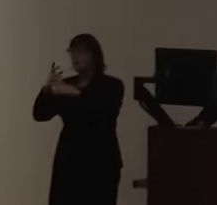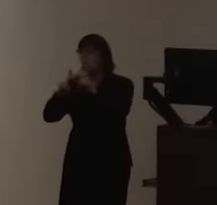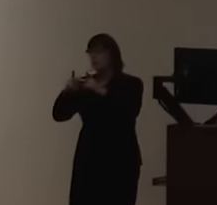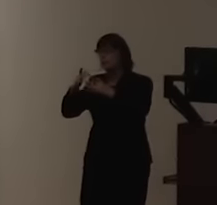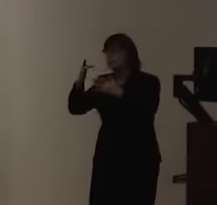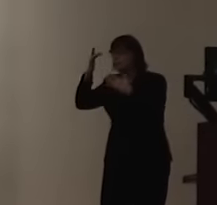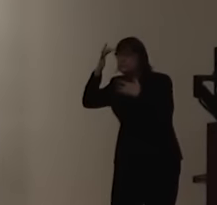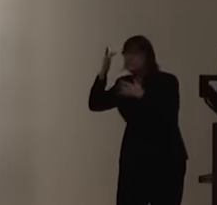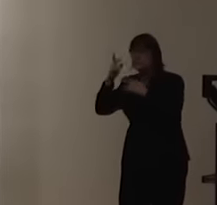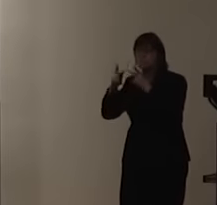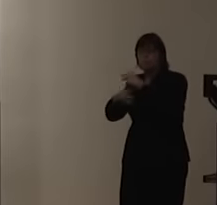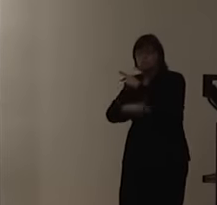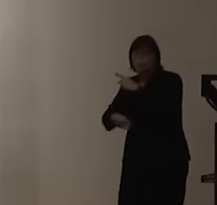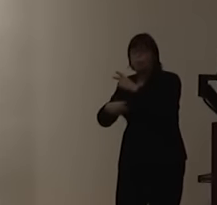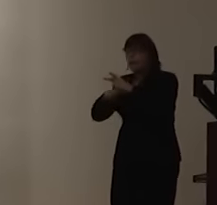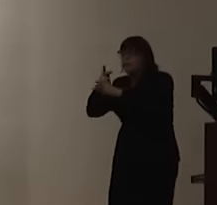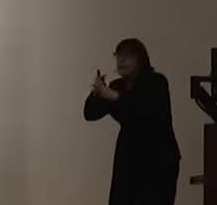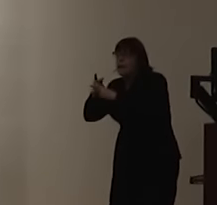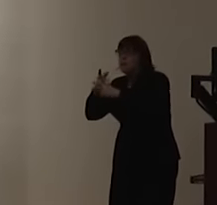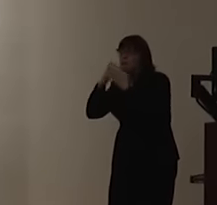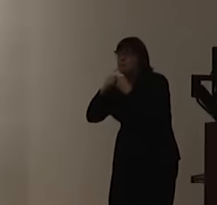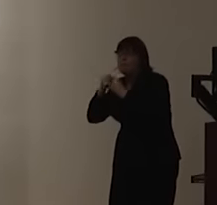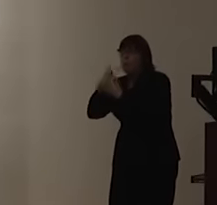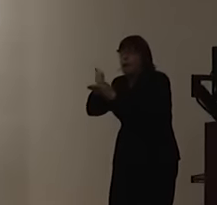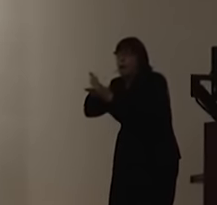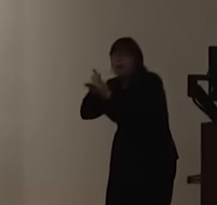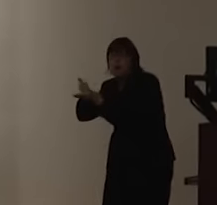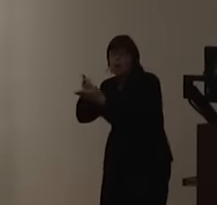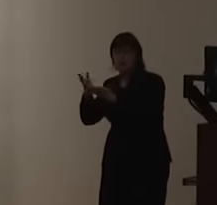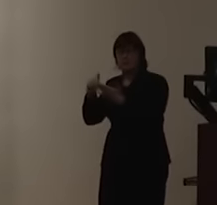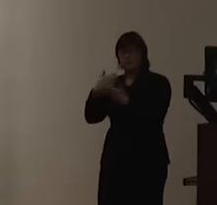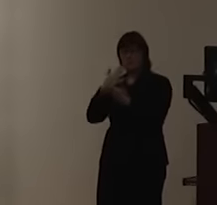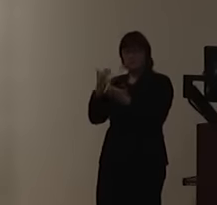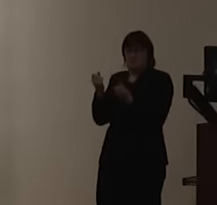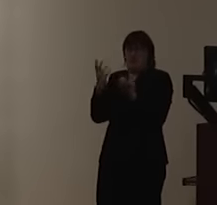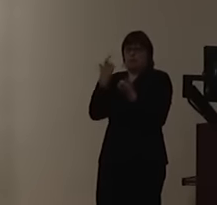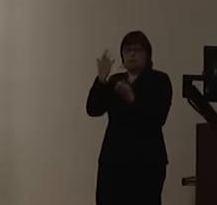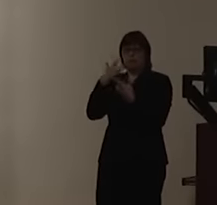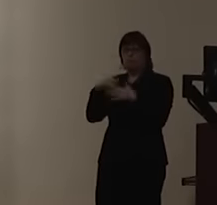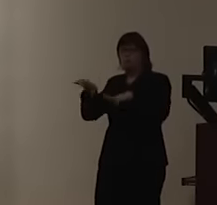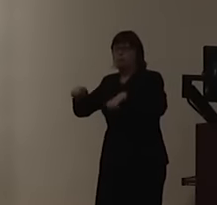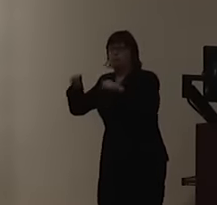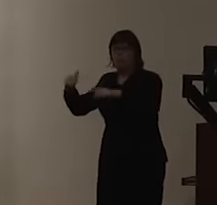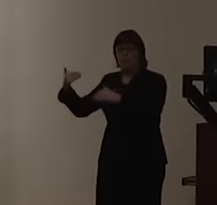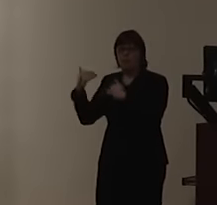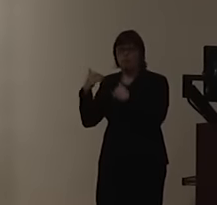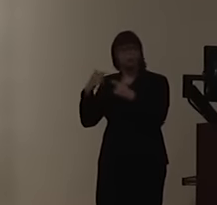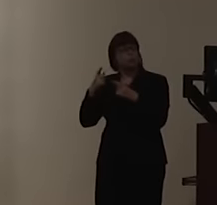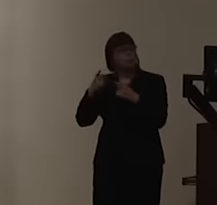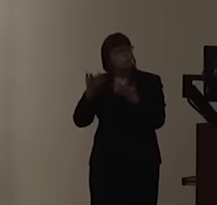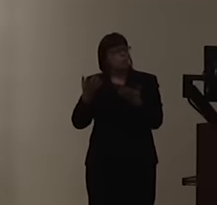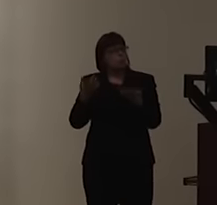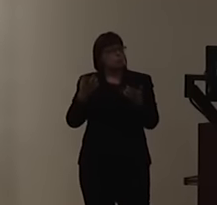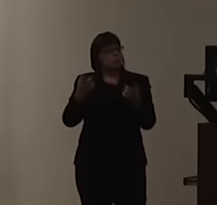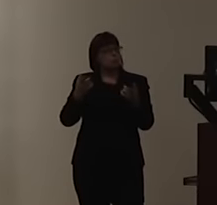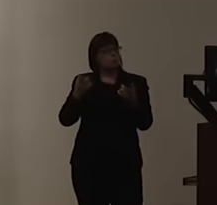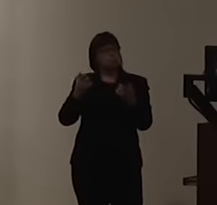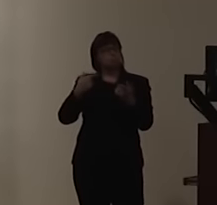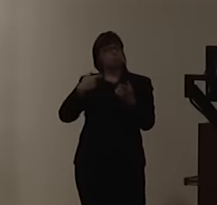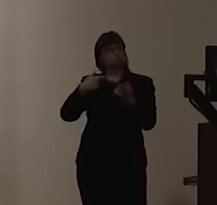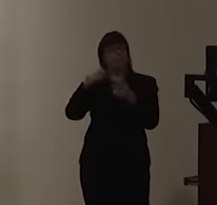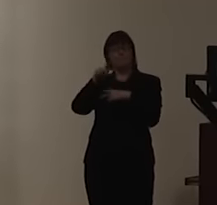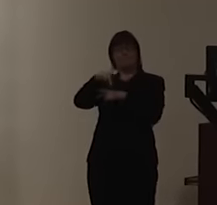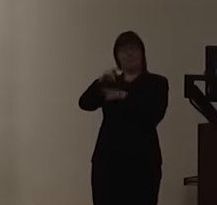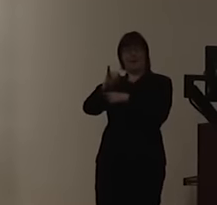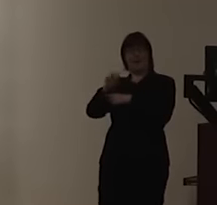both poverty and disease. Indeed, somehow we got it right when we were students, I think, in choosing as a mission for Partners